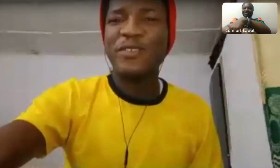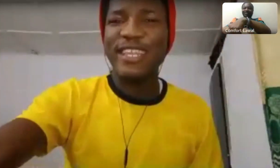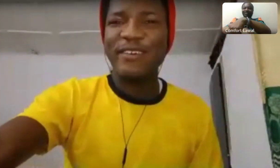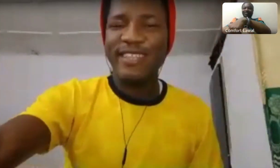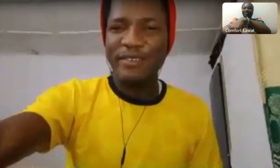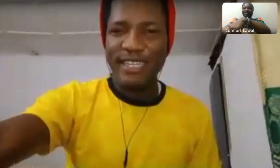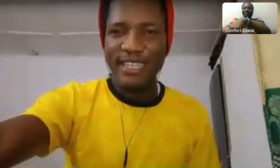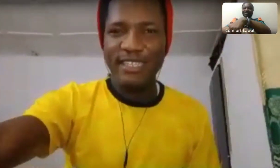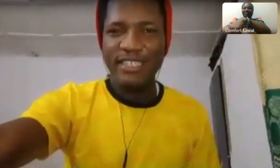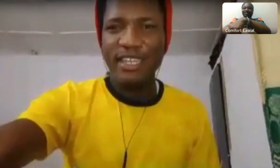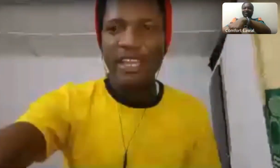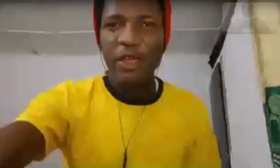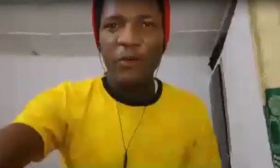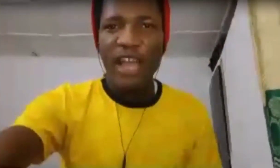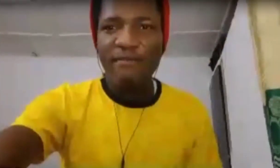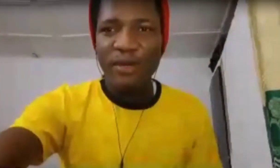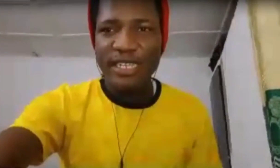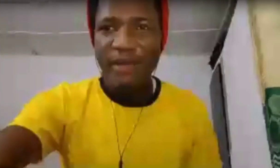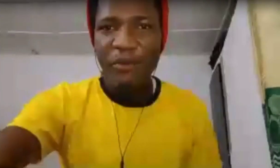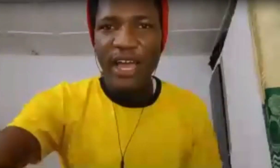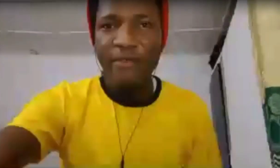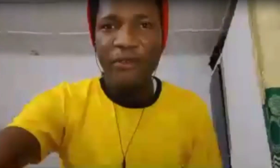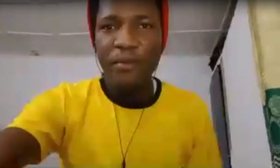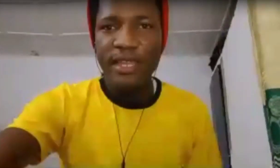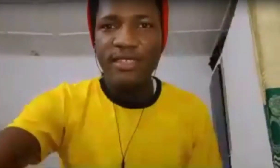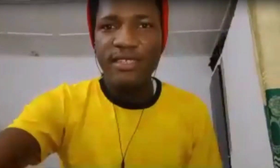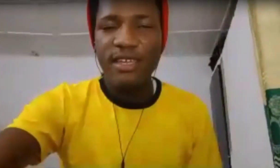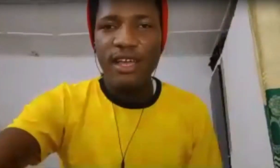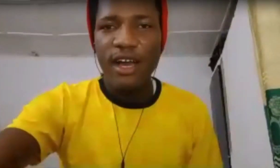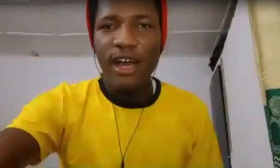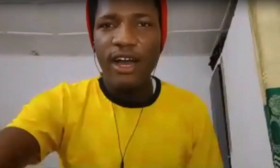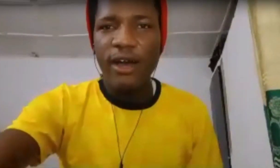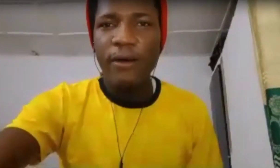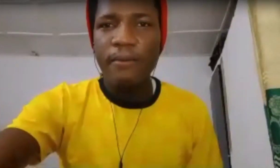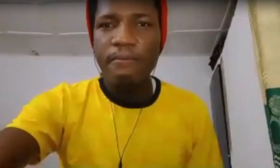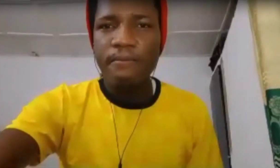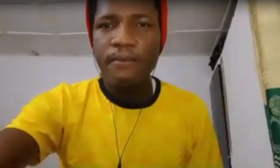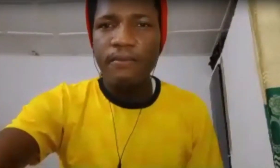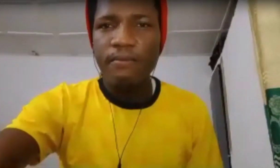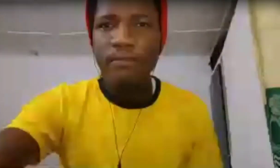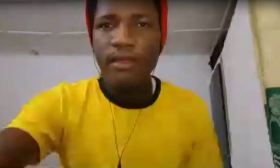excellent. We have more time. We have 4 minutes.